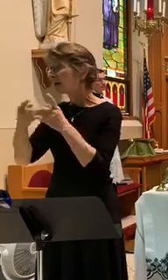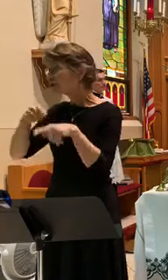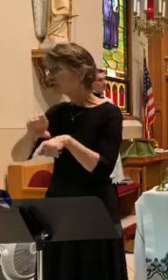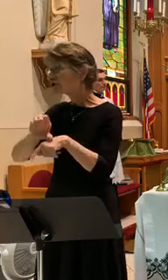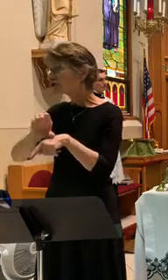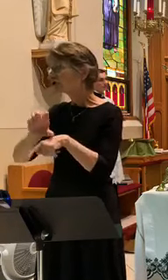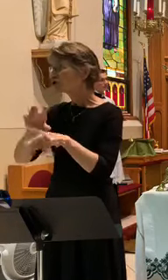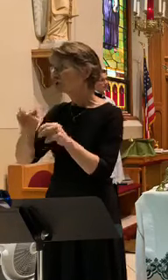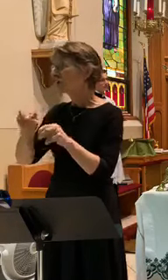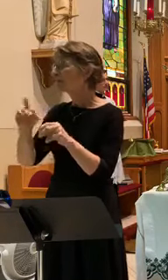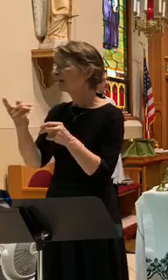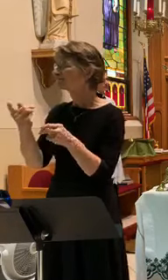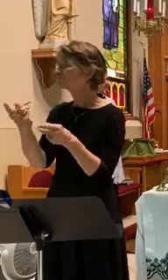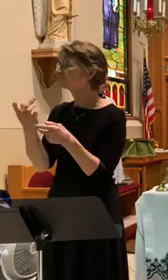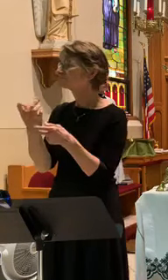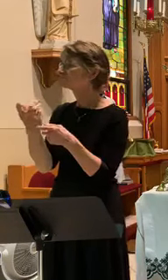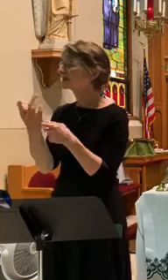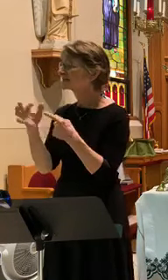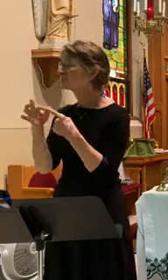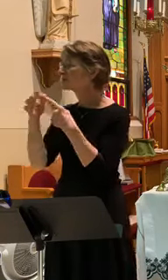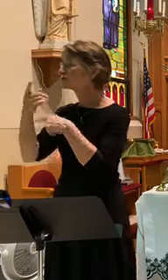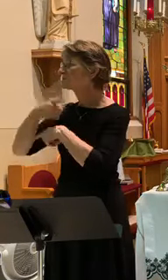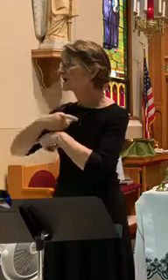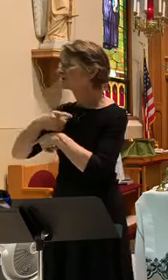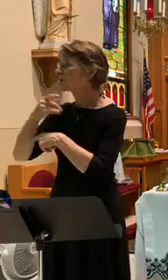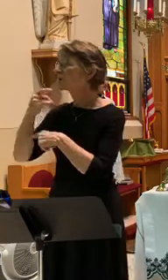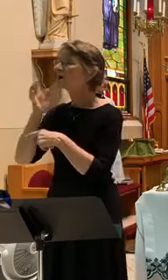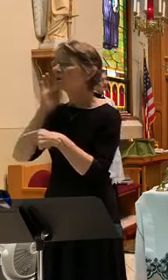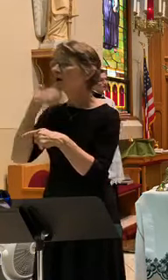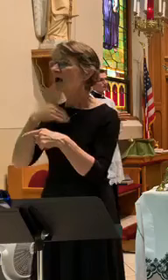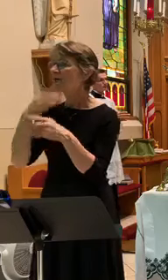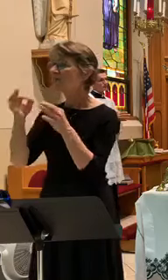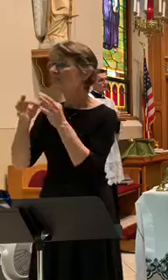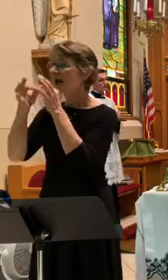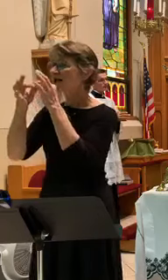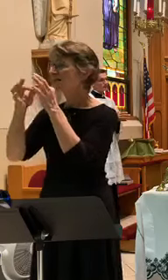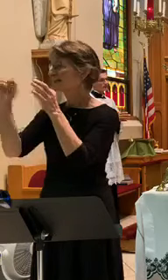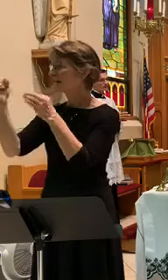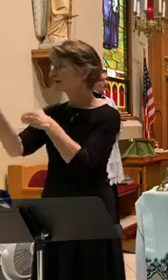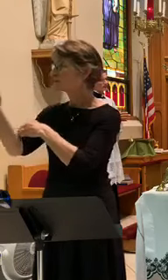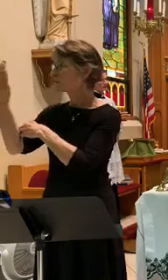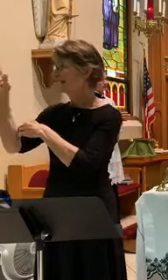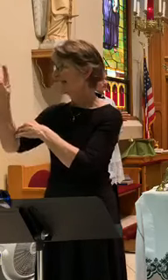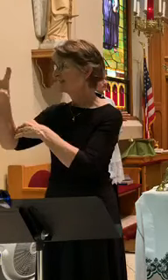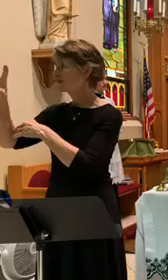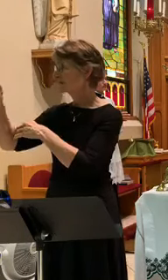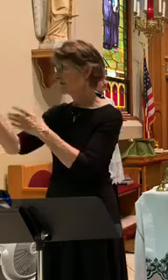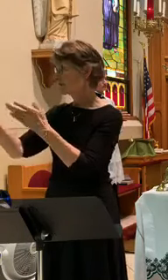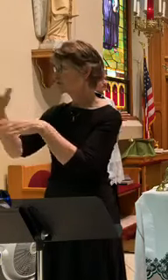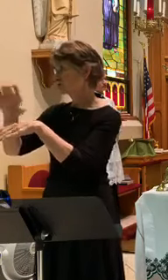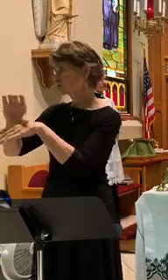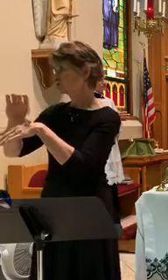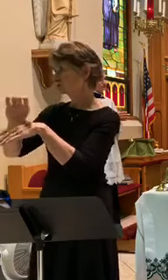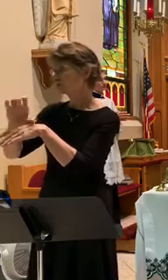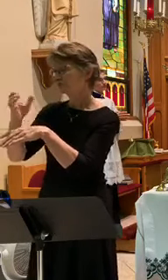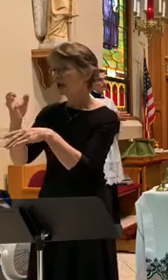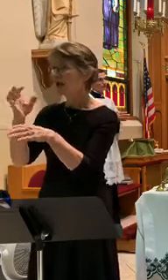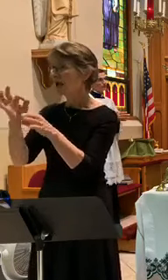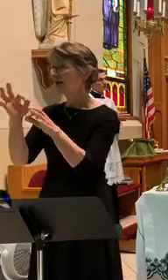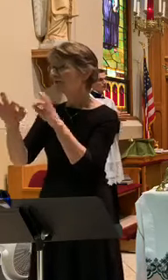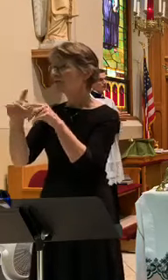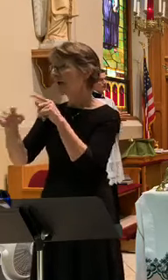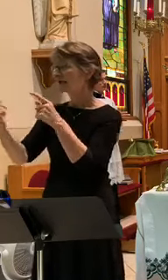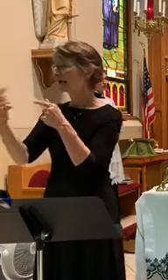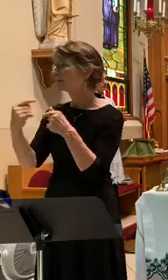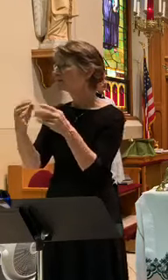obligation. So, but there will be Mass that Saturday morning at 8:30 here in the parish. So if you can't attend the